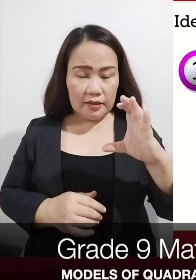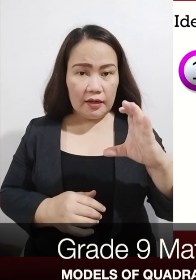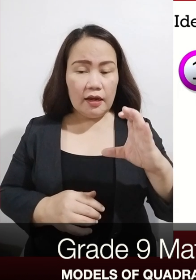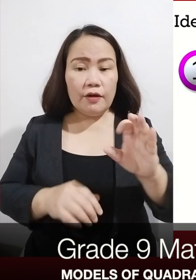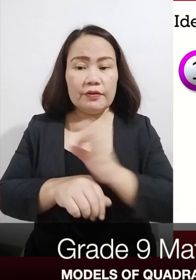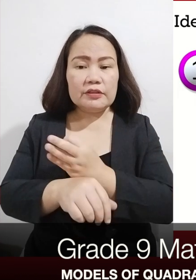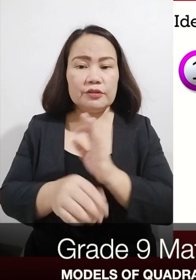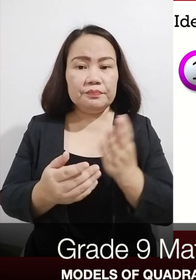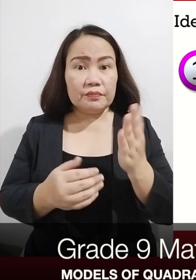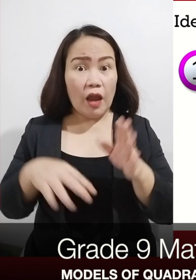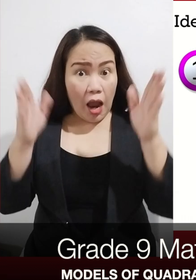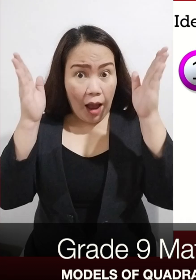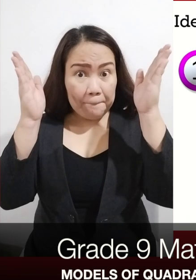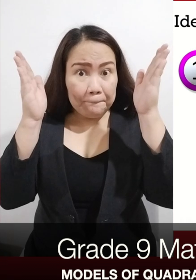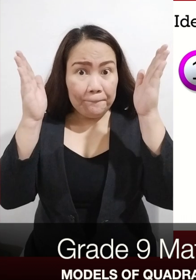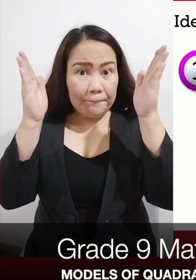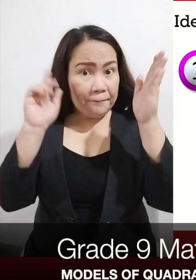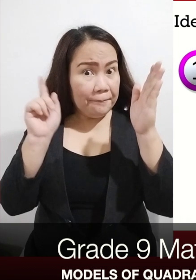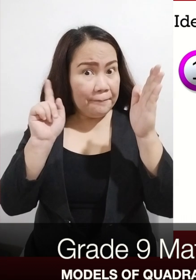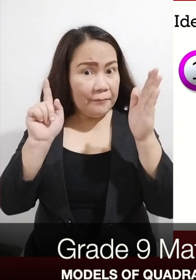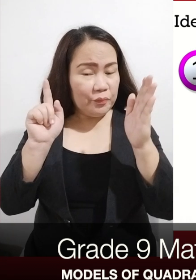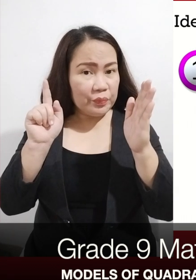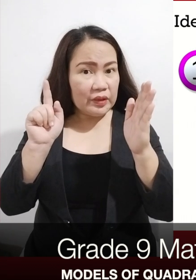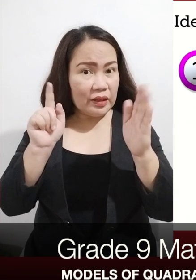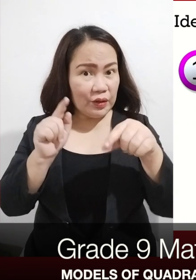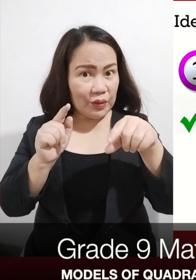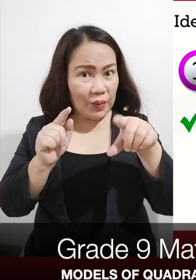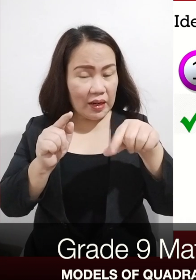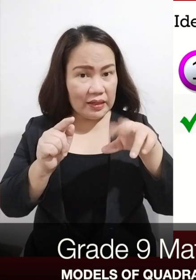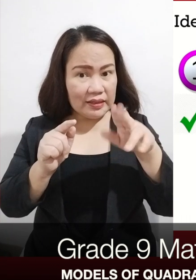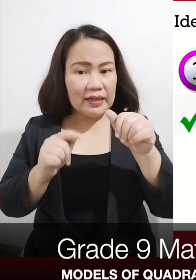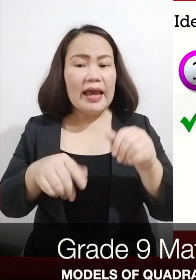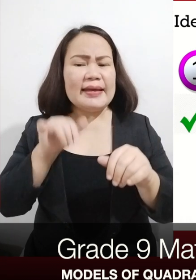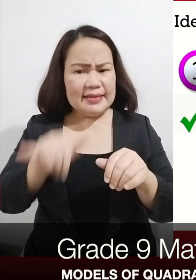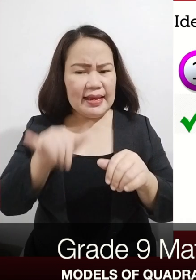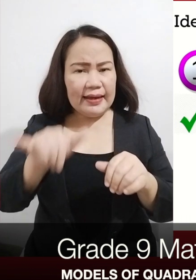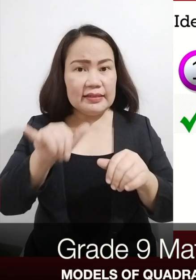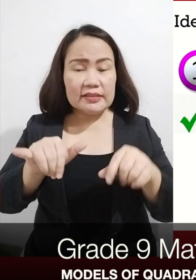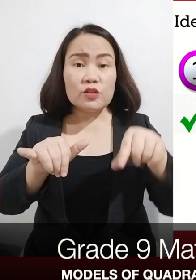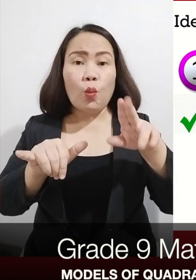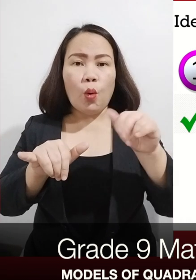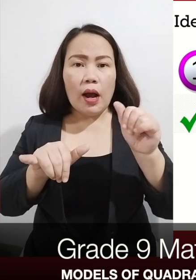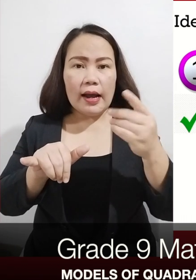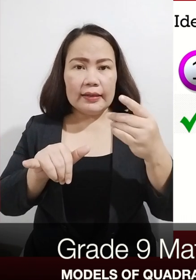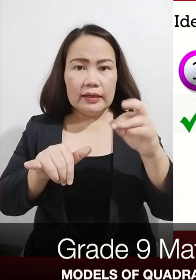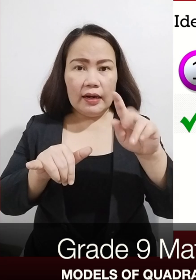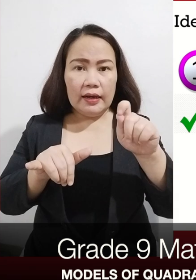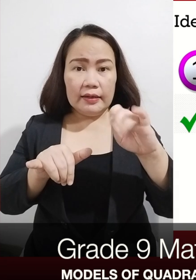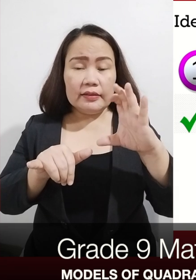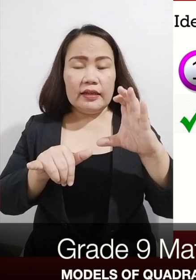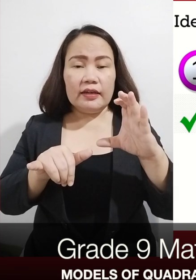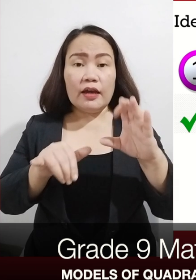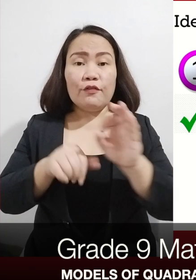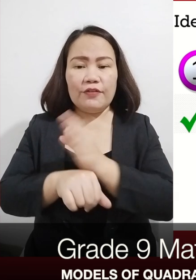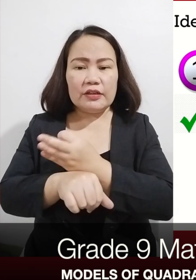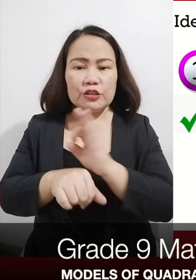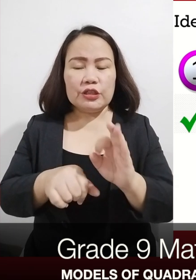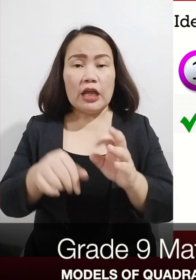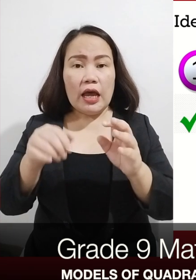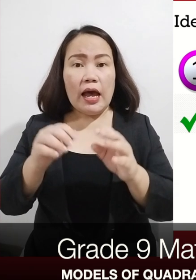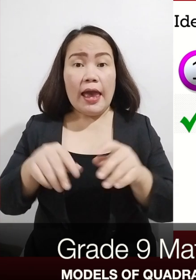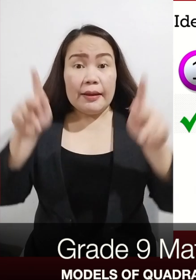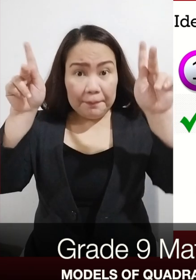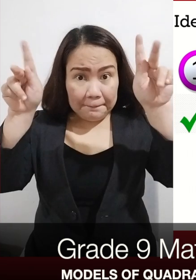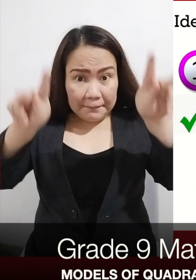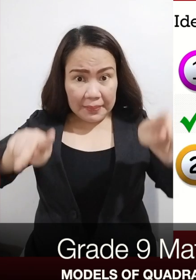Okay, is this a quadratic function or not? Yes, this is a quadratic function because our graph is